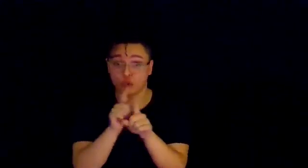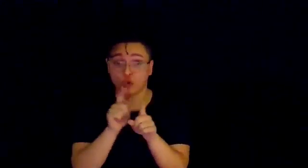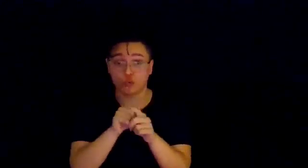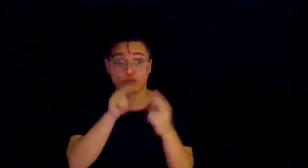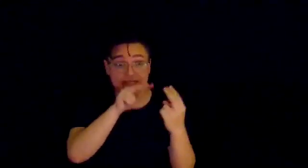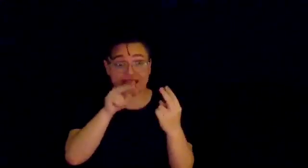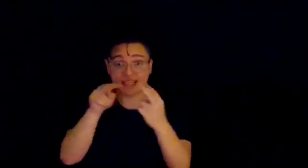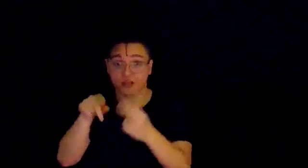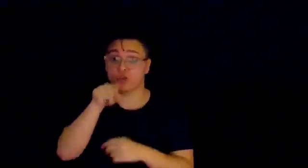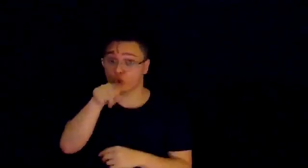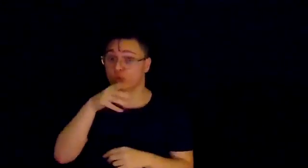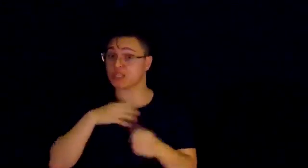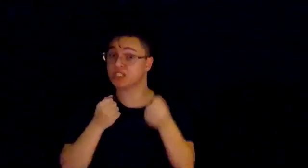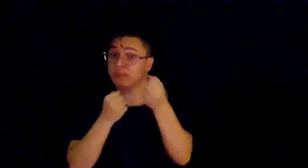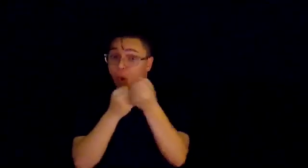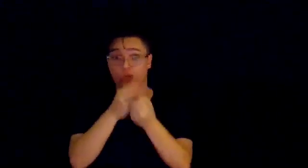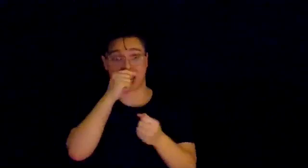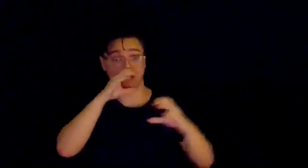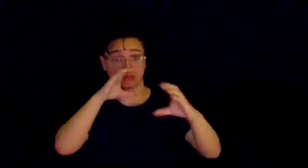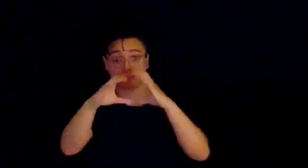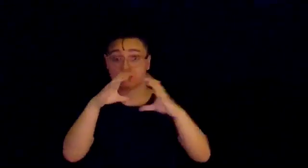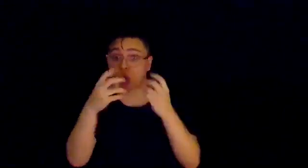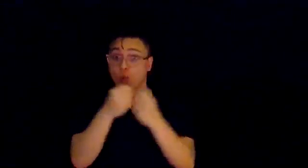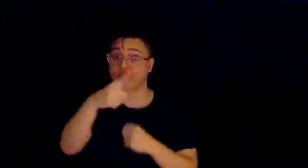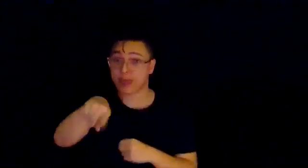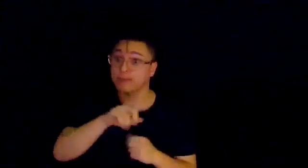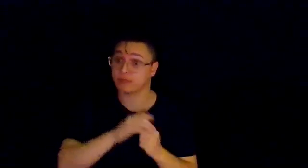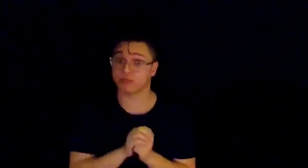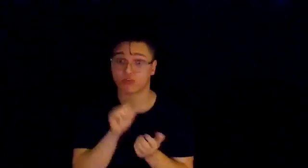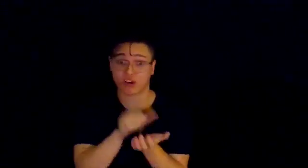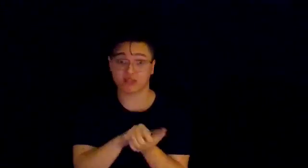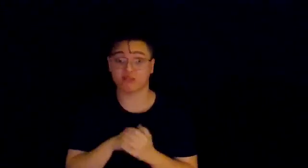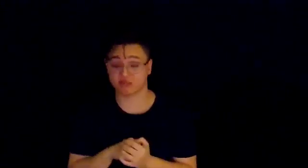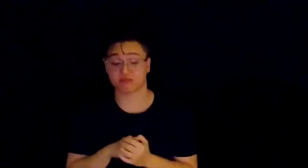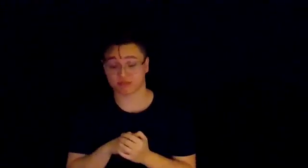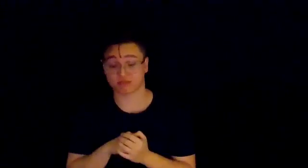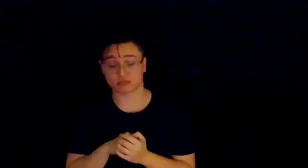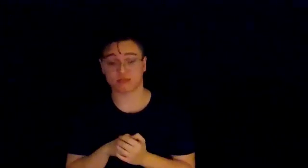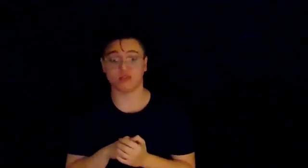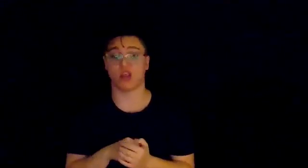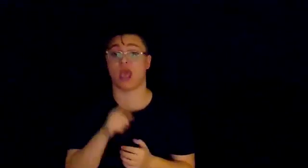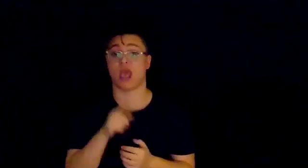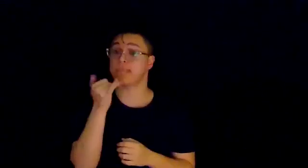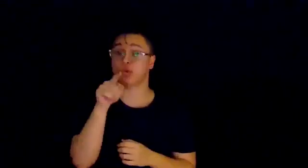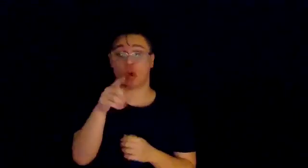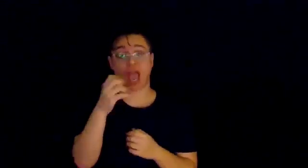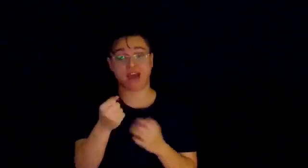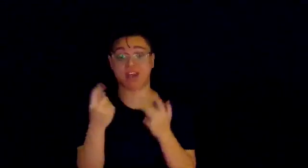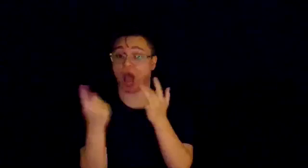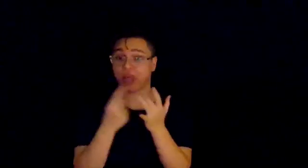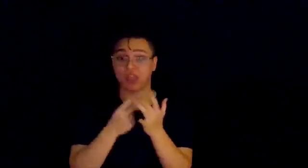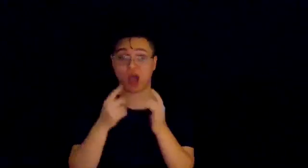Maybe you have an eye doctor that you see regularly. And so you need support to communicate with those people, right? So